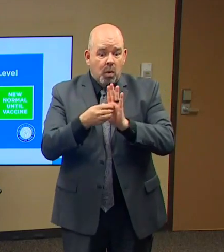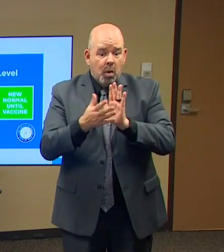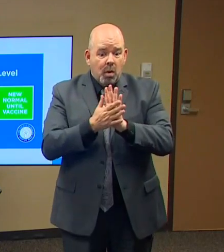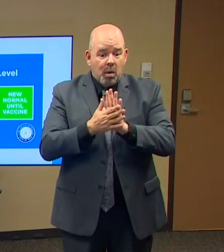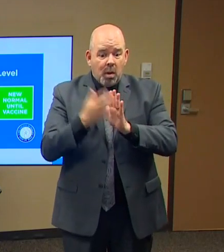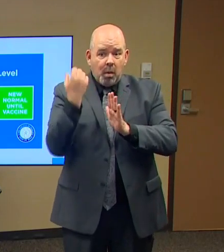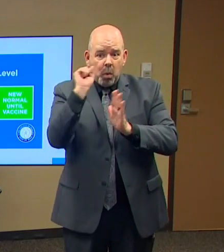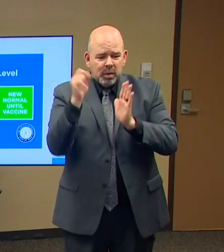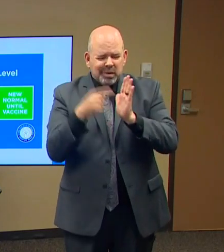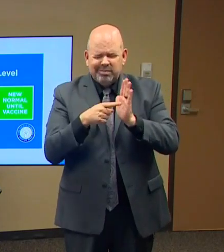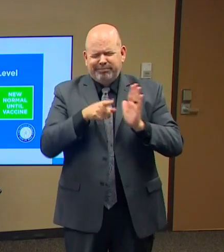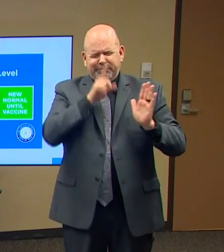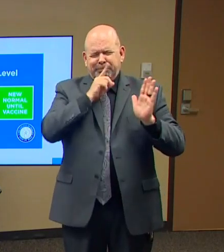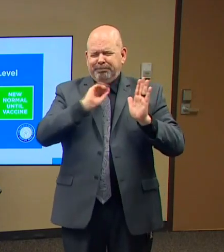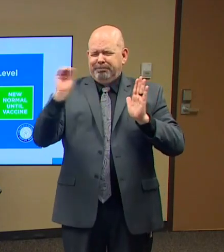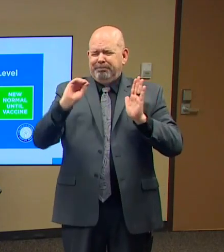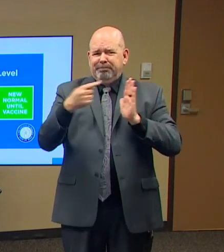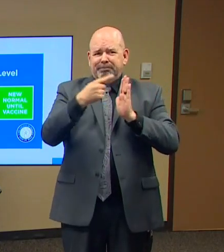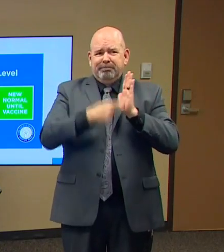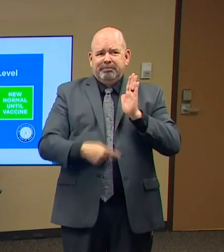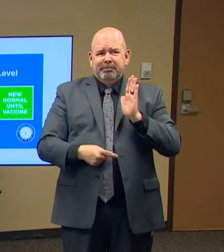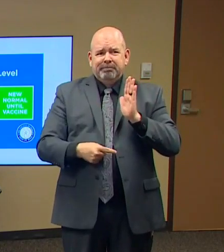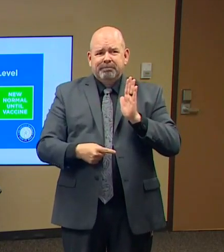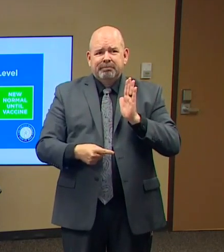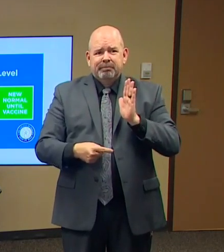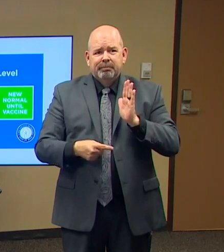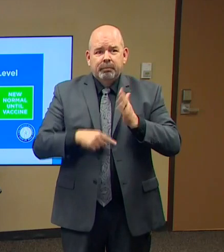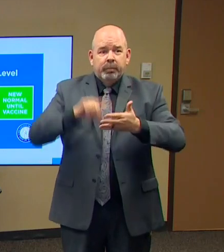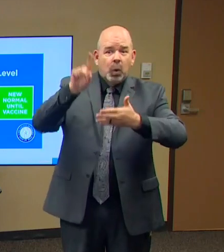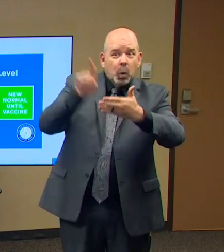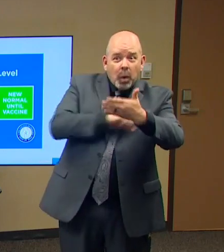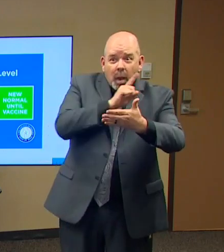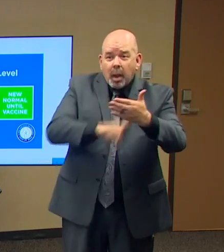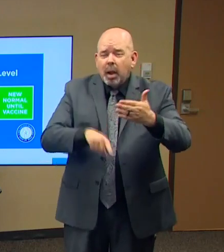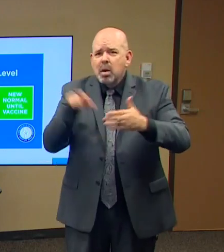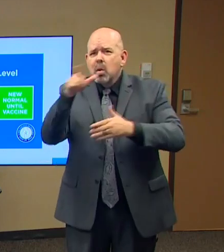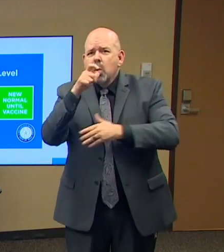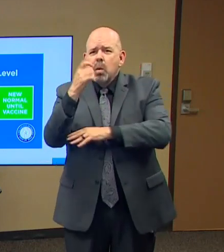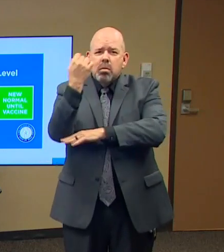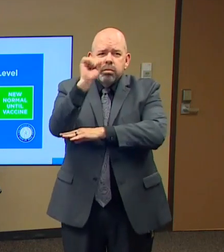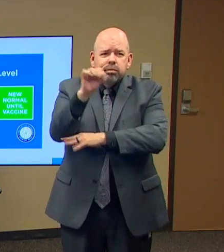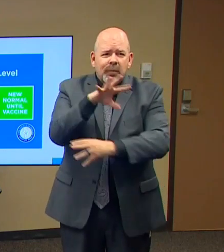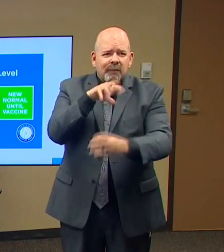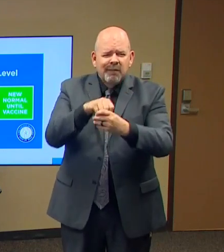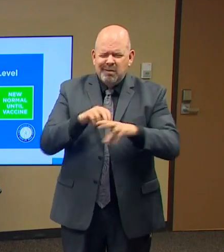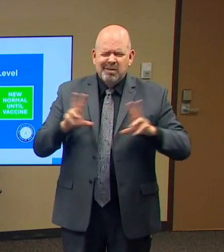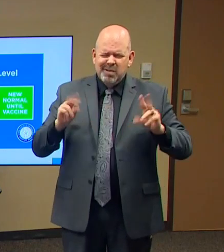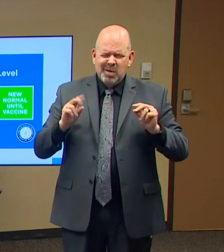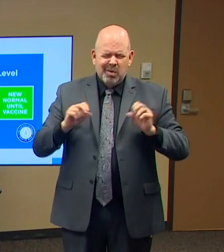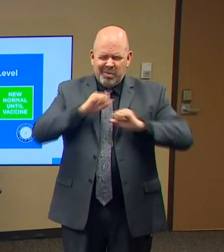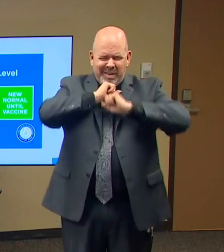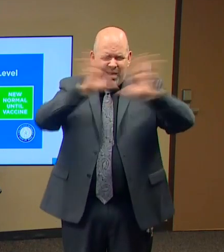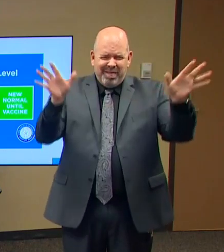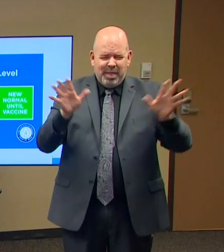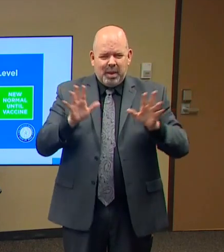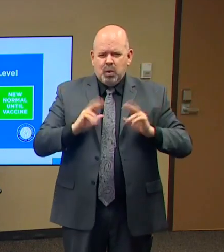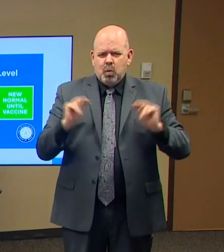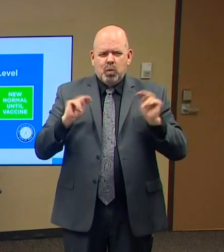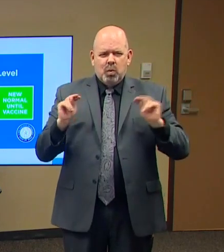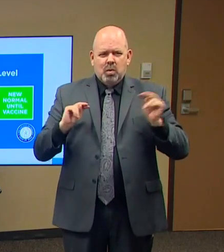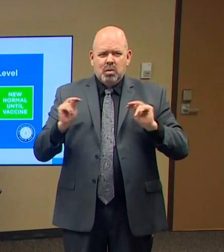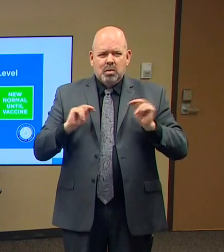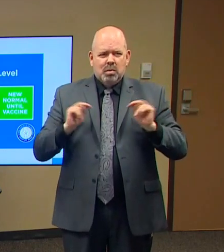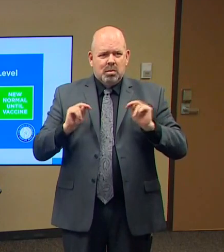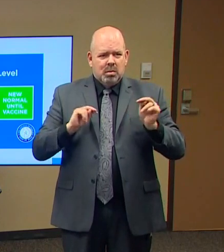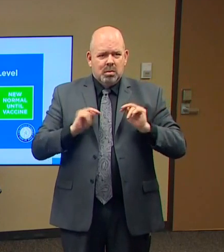with that. But I think in general we will if there's impact from this timing wise probably in a